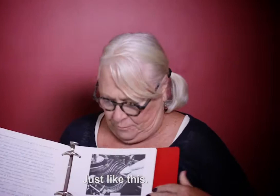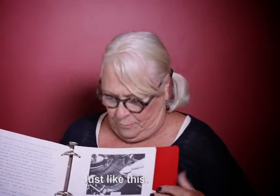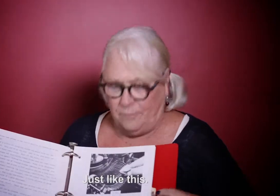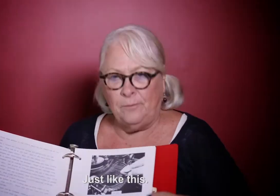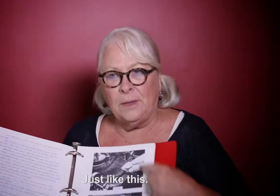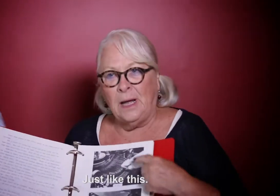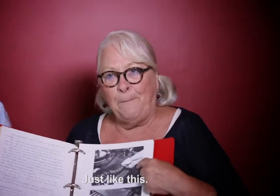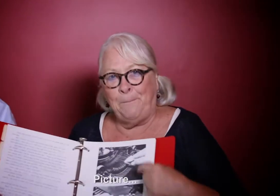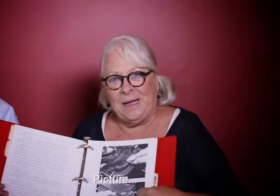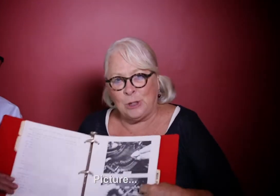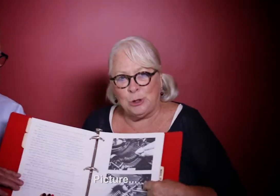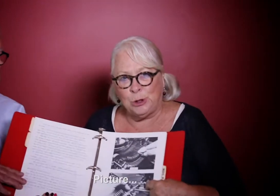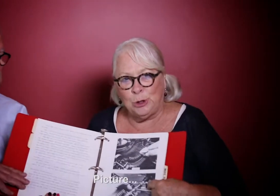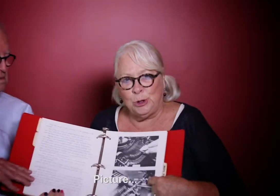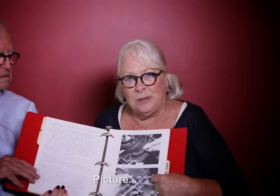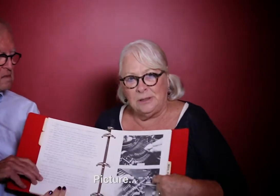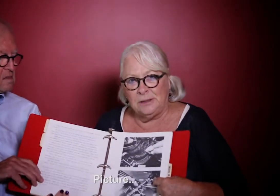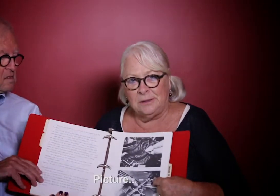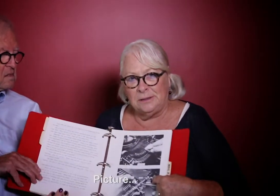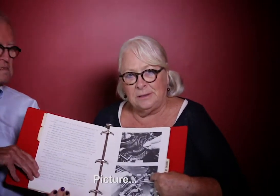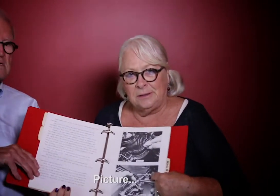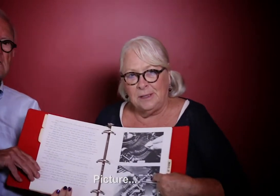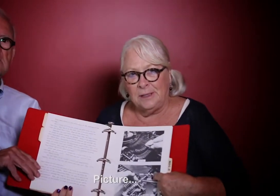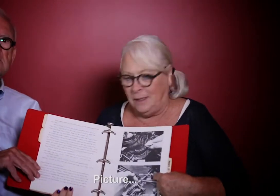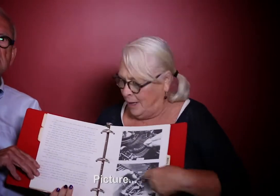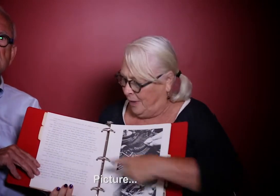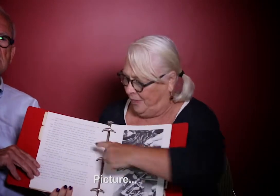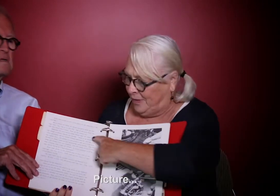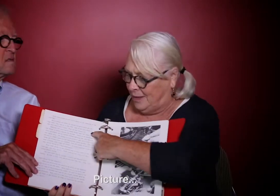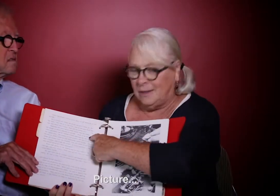The picture that